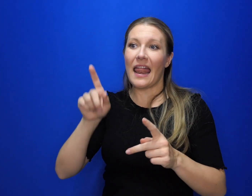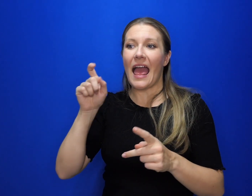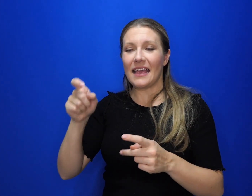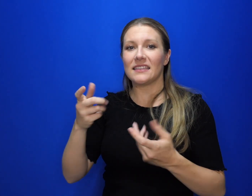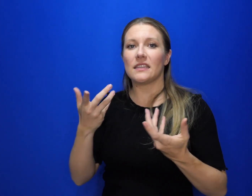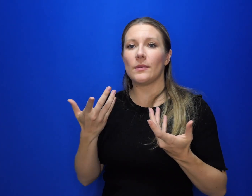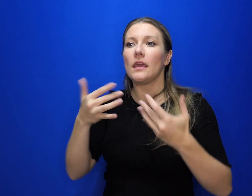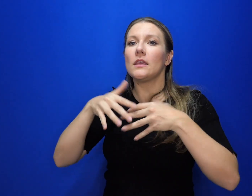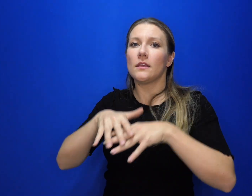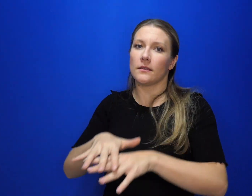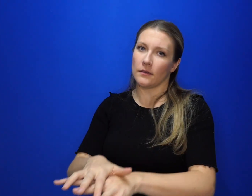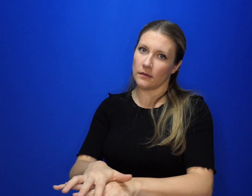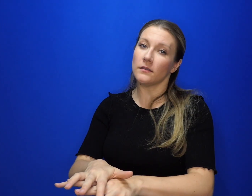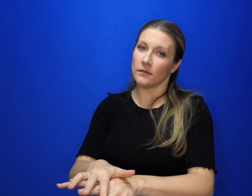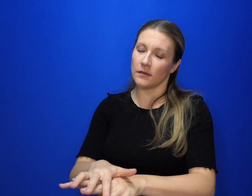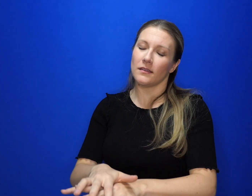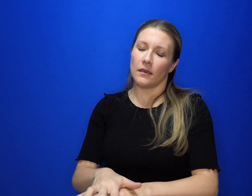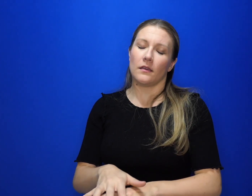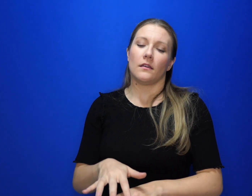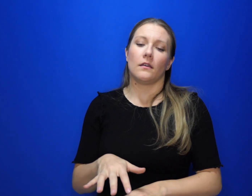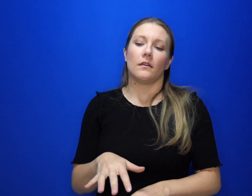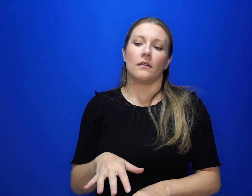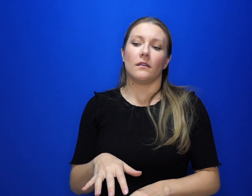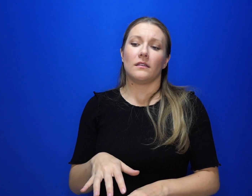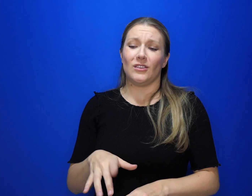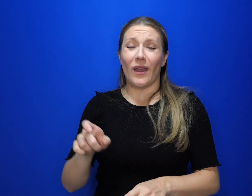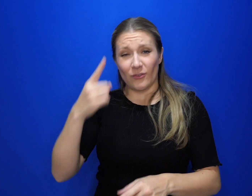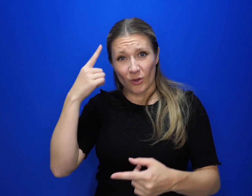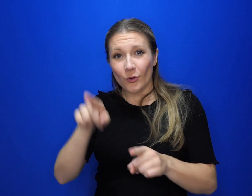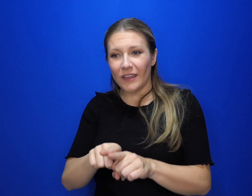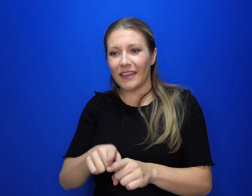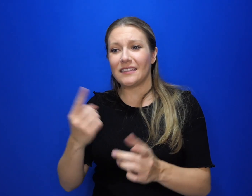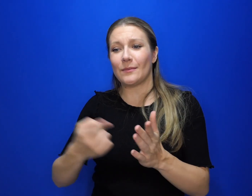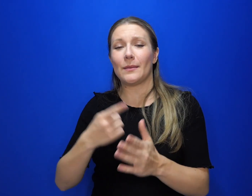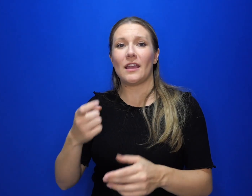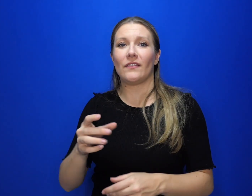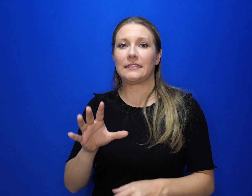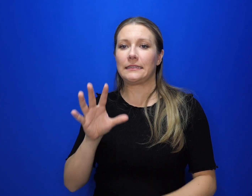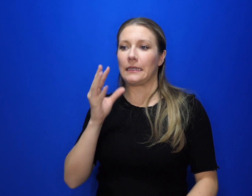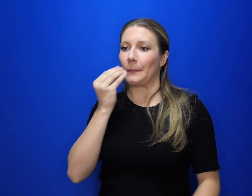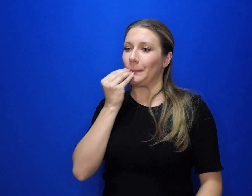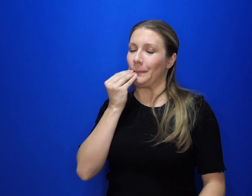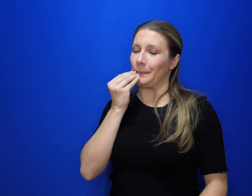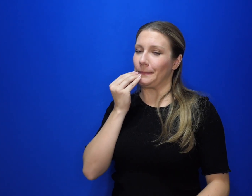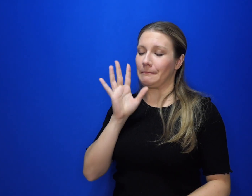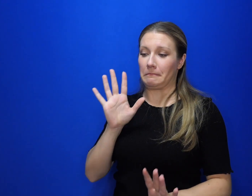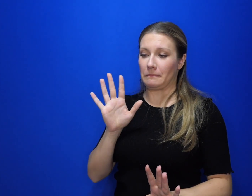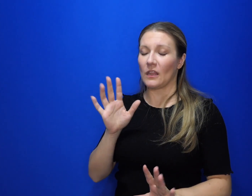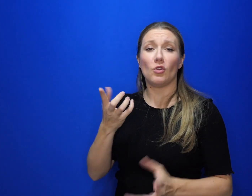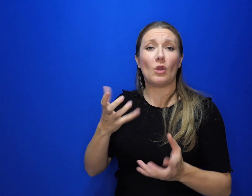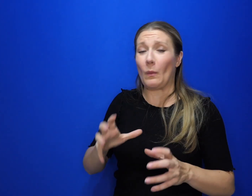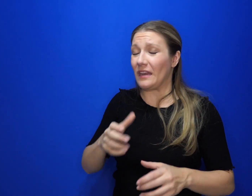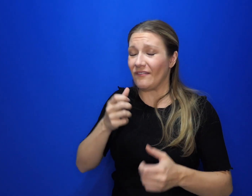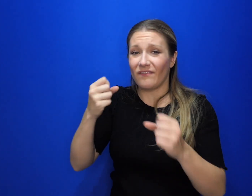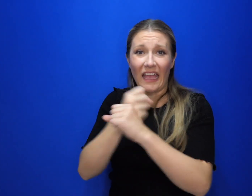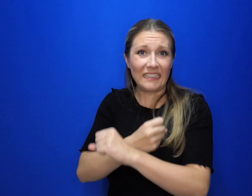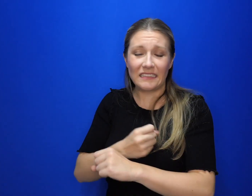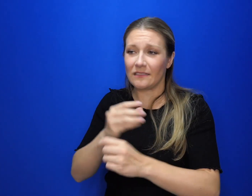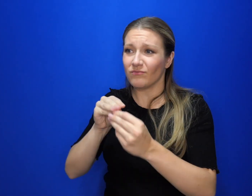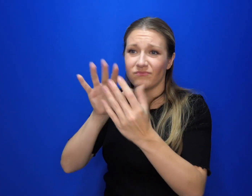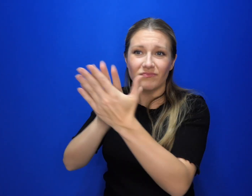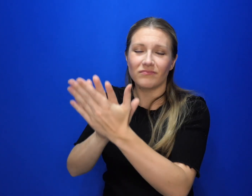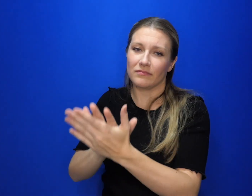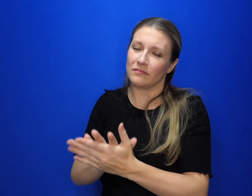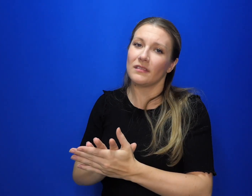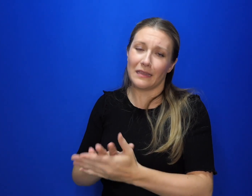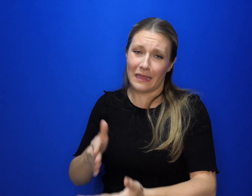harmonious. There might be times where you have to bite your tongue. You don't want to get into a fight with anybody. It's a long process. You